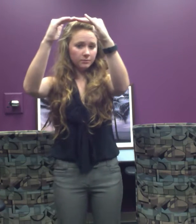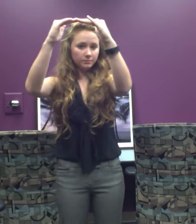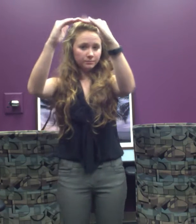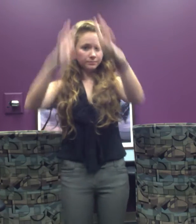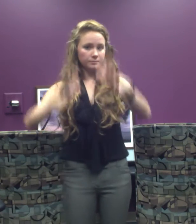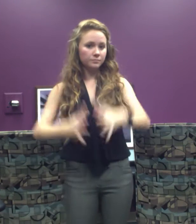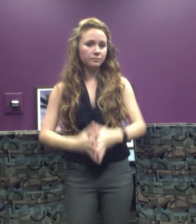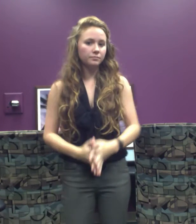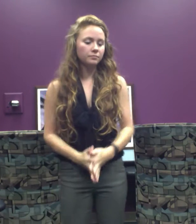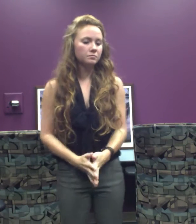Which leaves